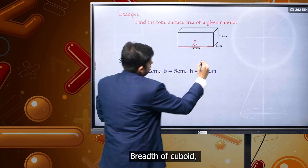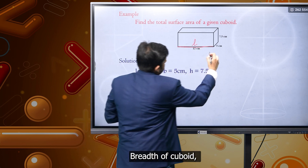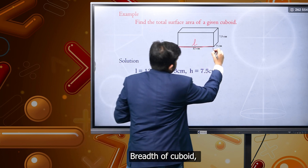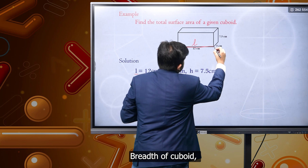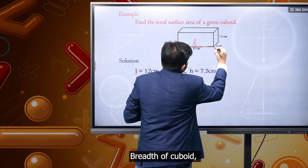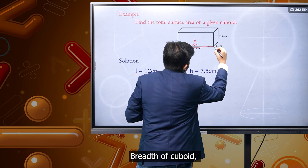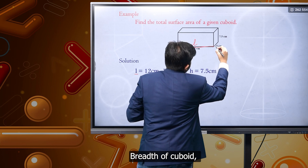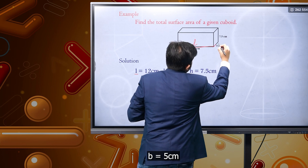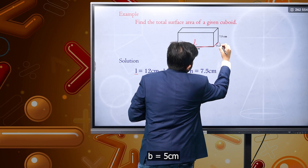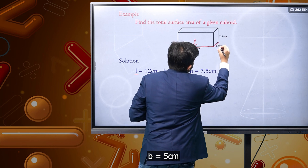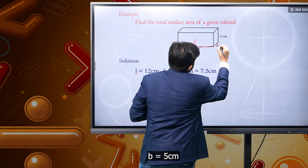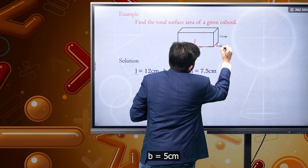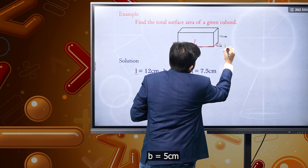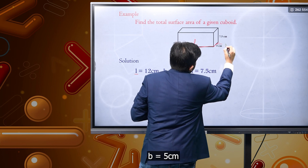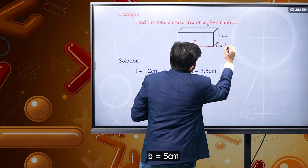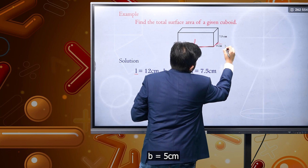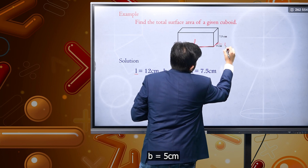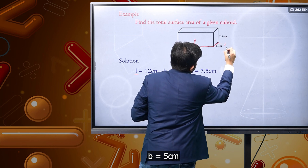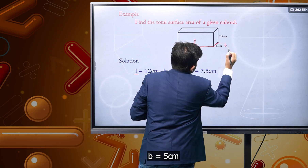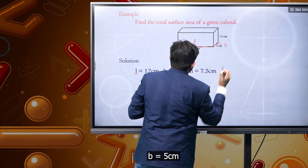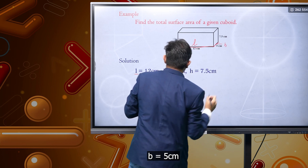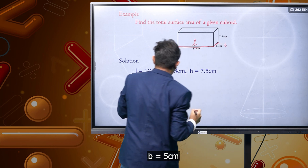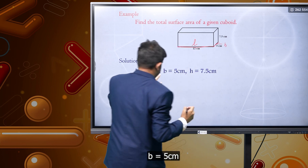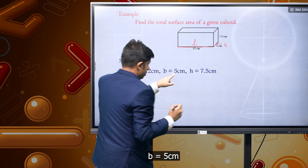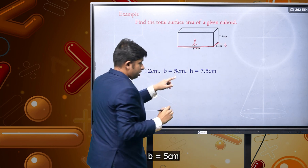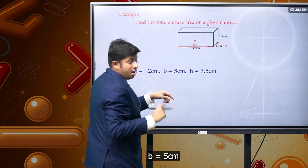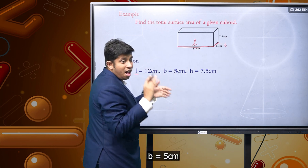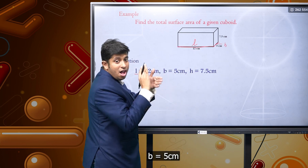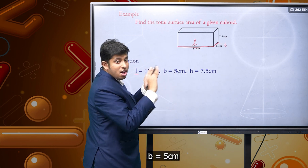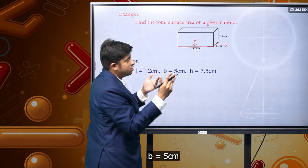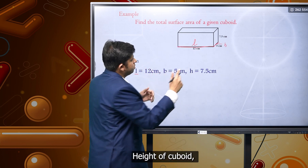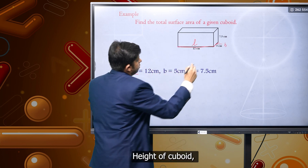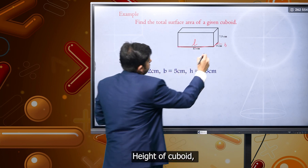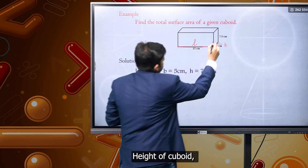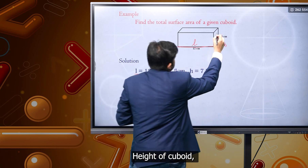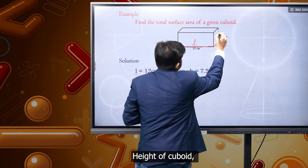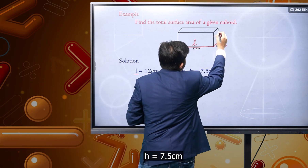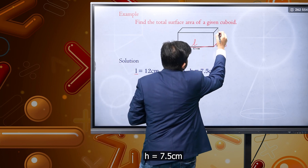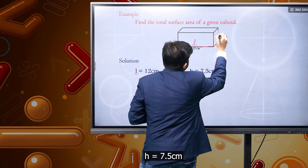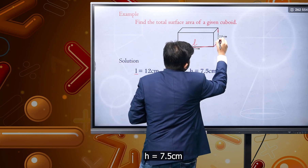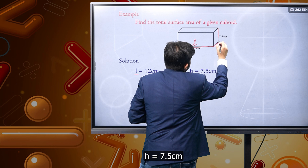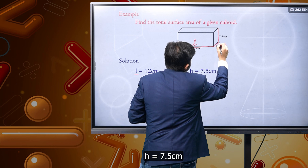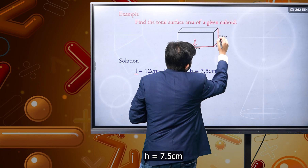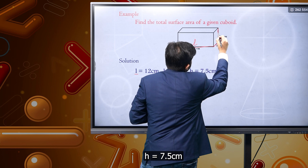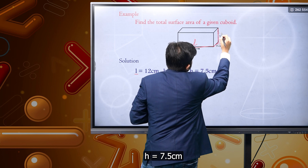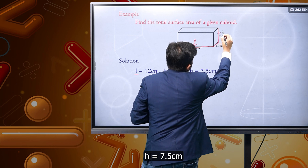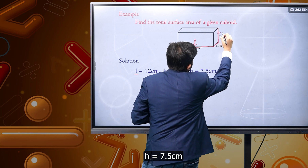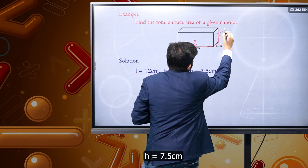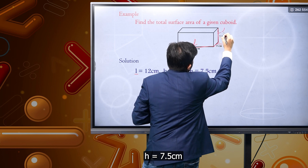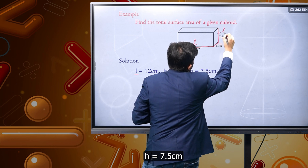Breadth of cuboid B is equal to 5 cm. Height of cuboid H is equal to 7.5 cm.